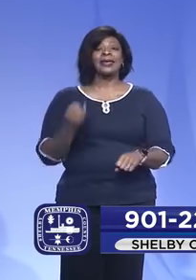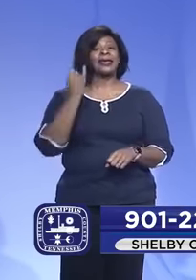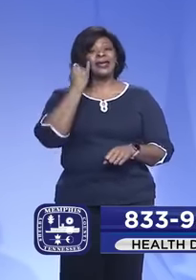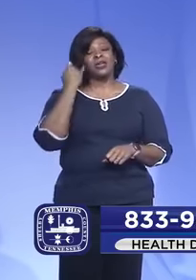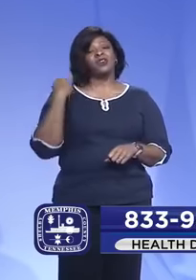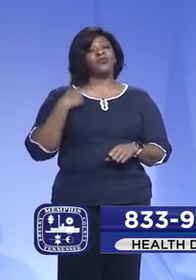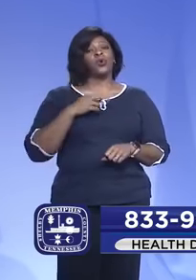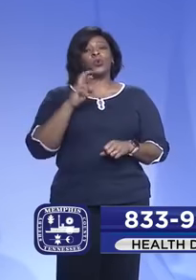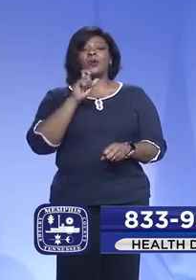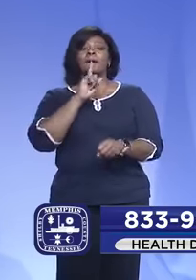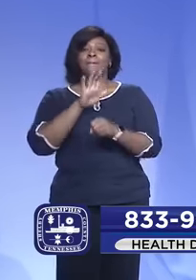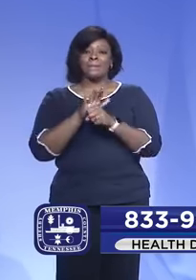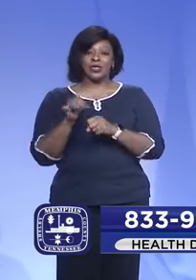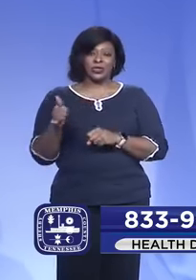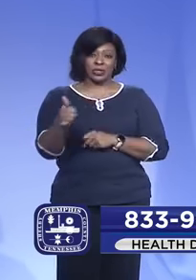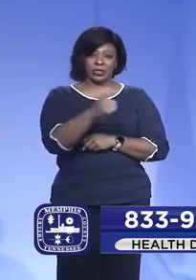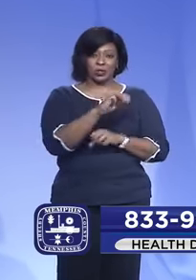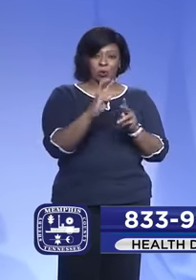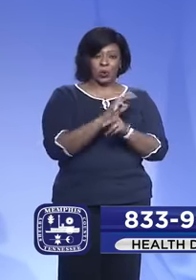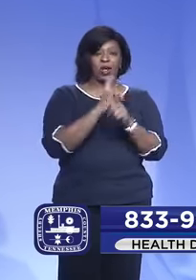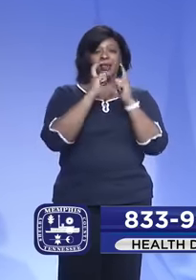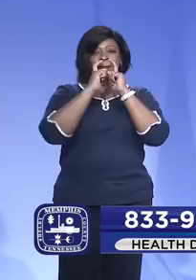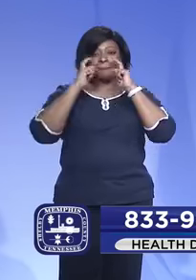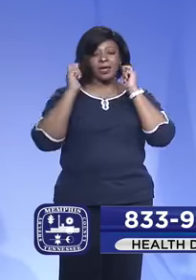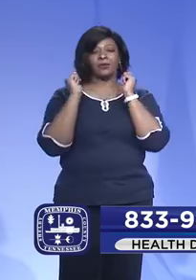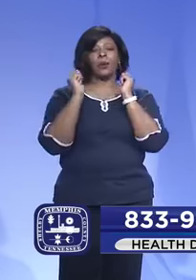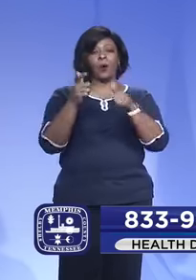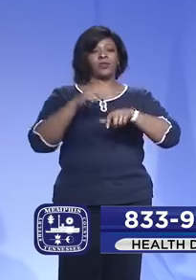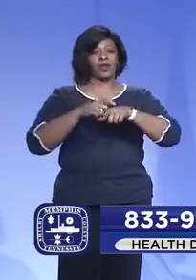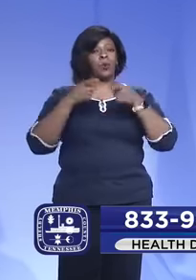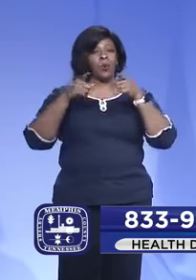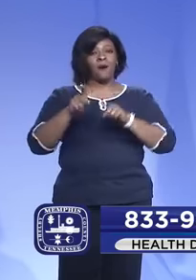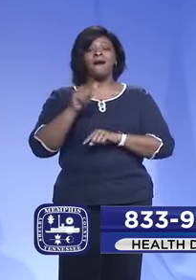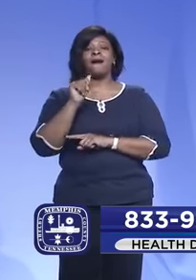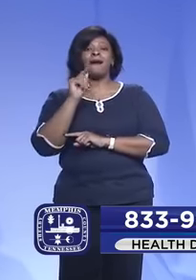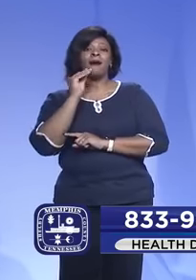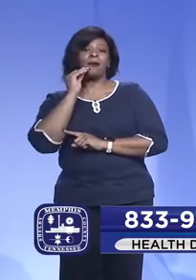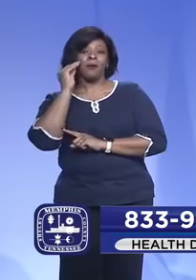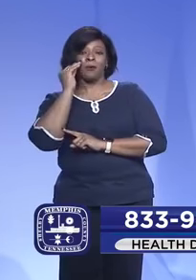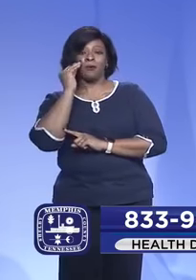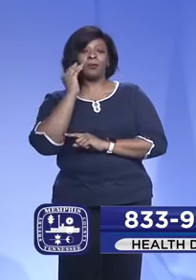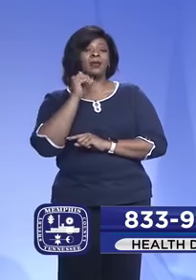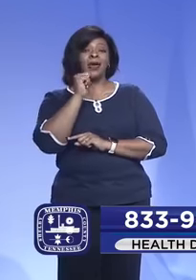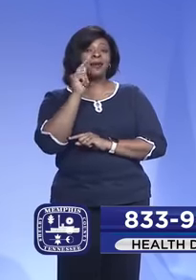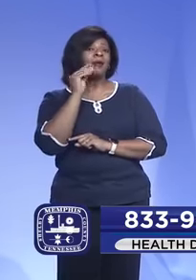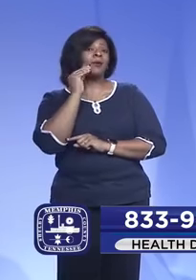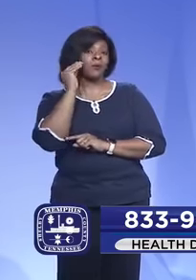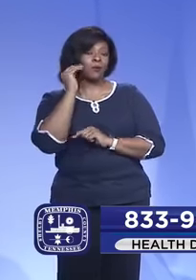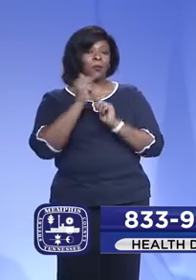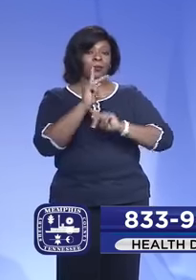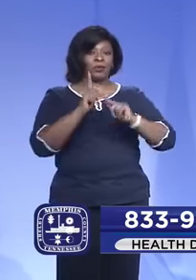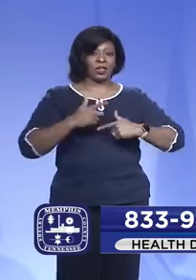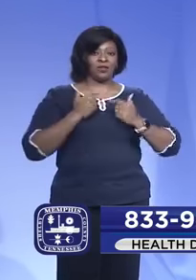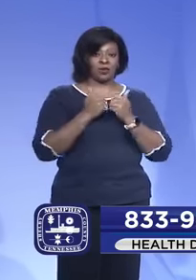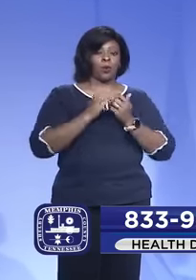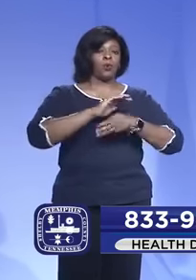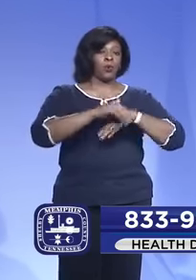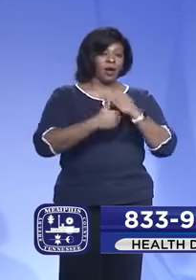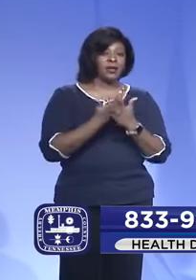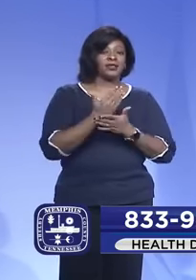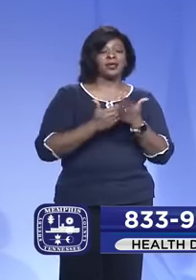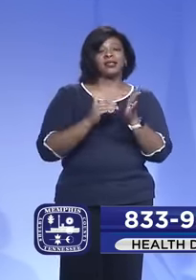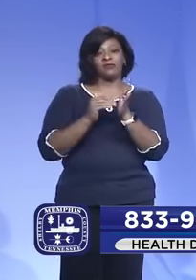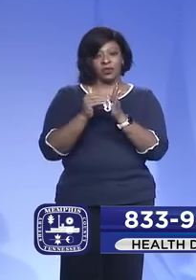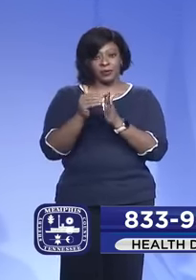just recommit ourselves to wearing a mask all the time when we're not at home with the people that we live with, to washing our hands